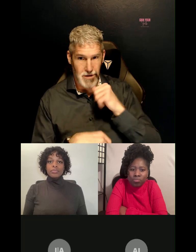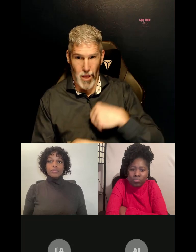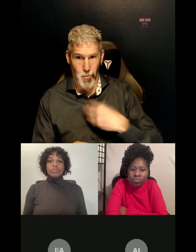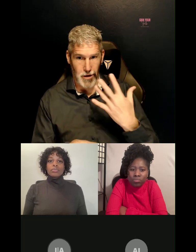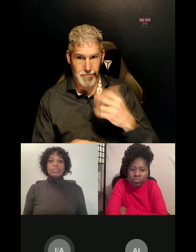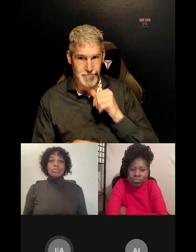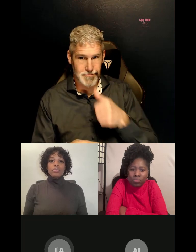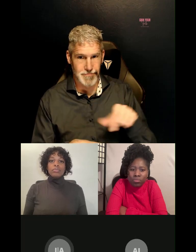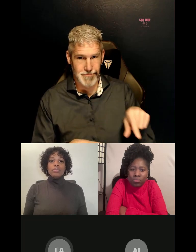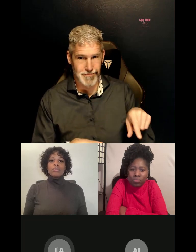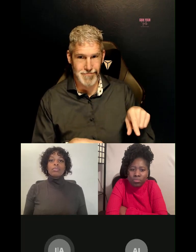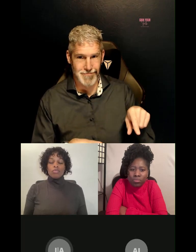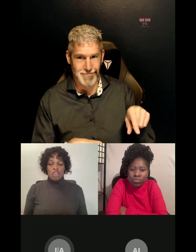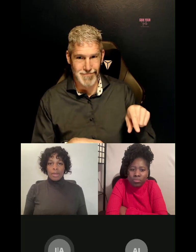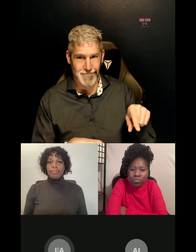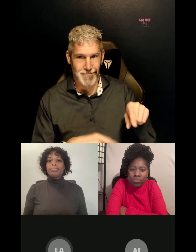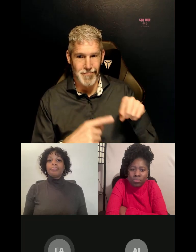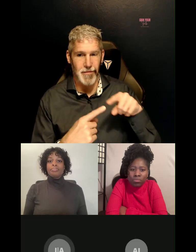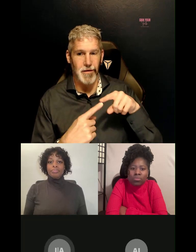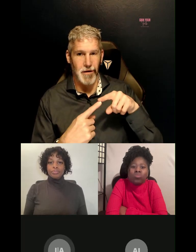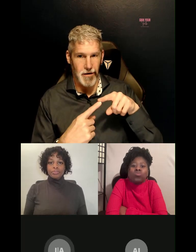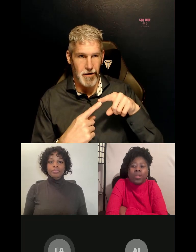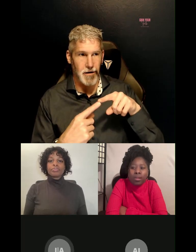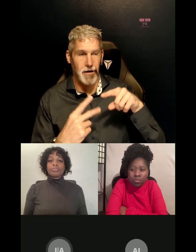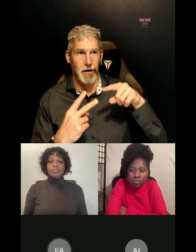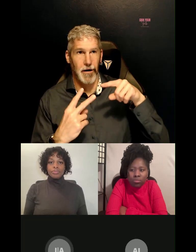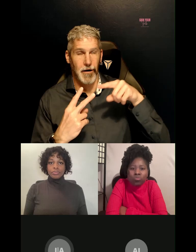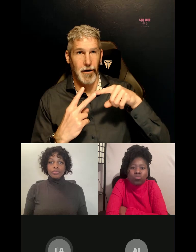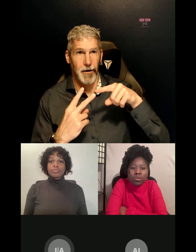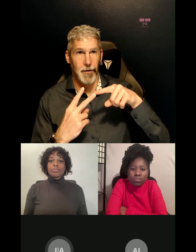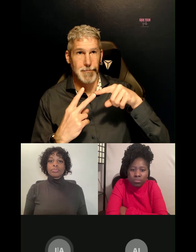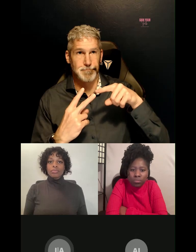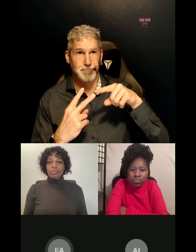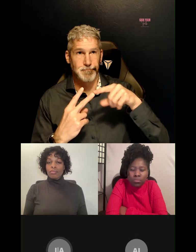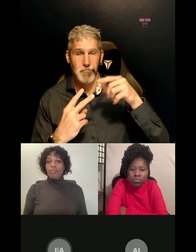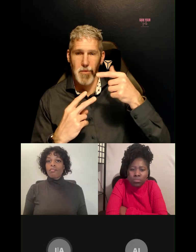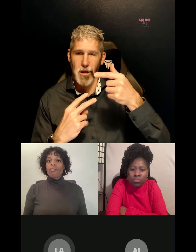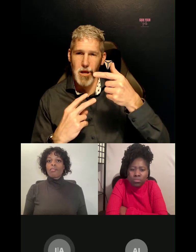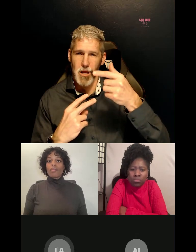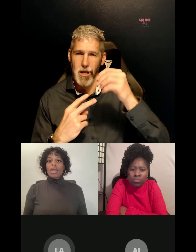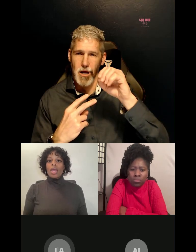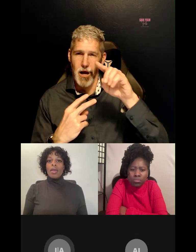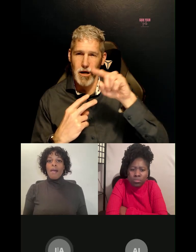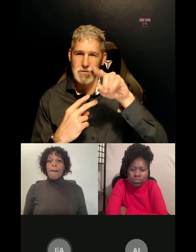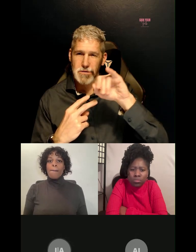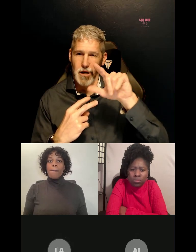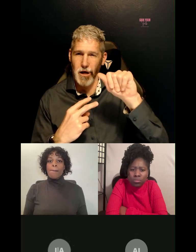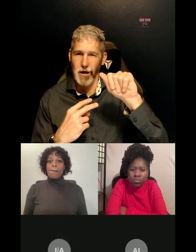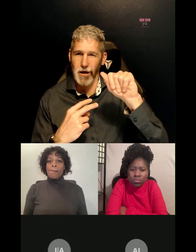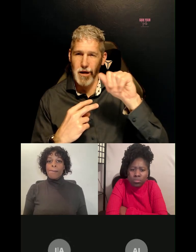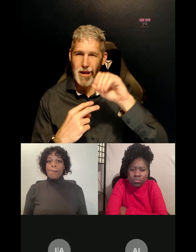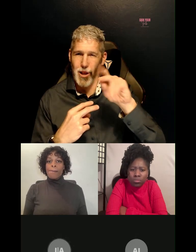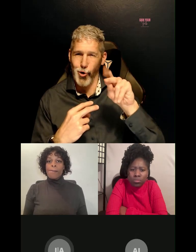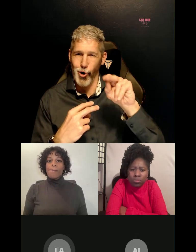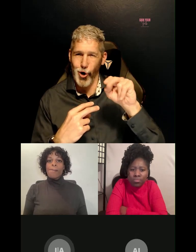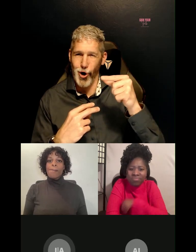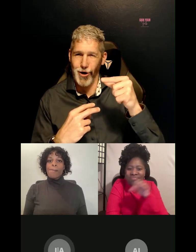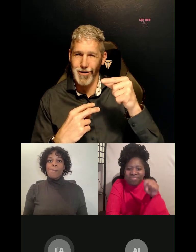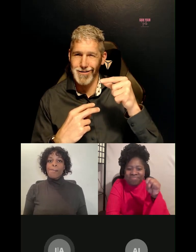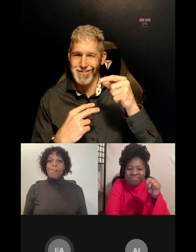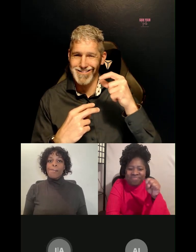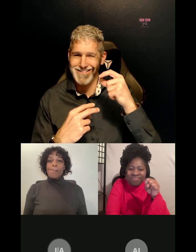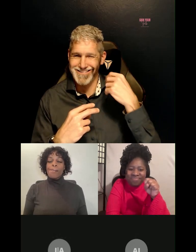So that's great, and they were non-white characters. Another film